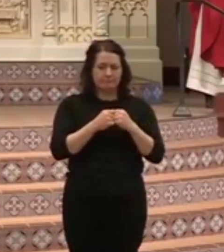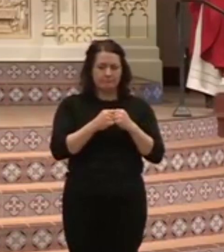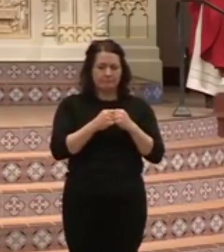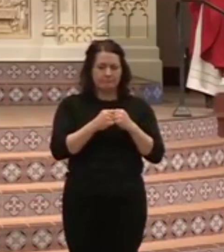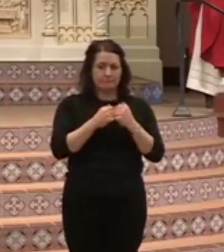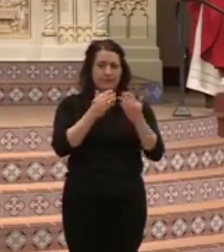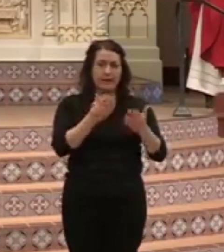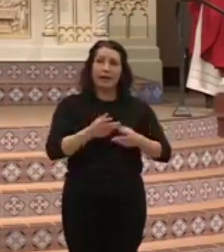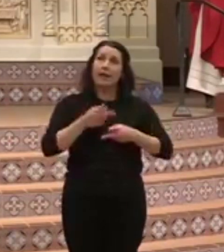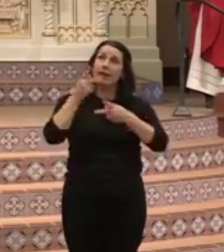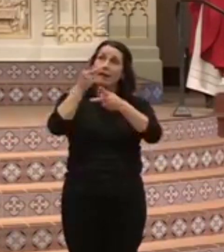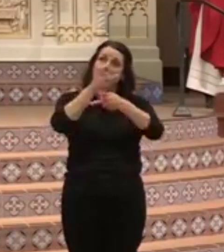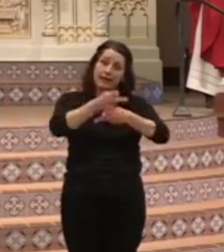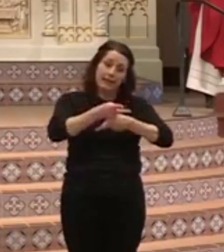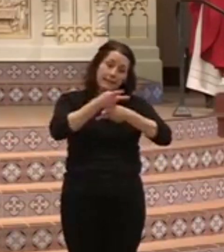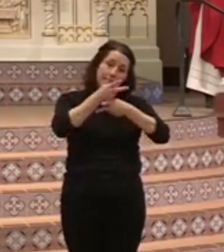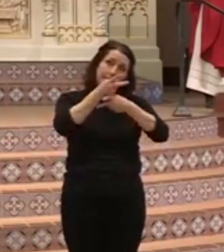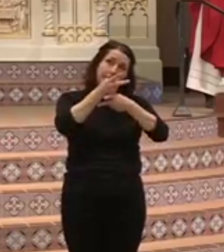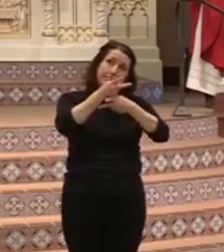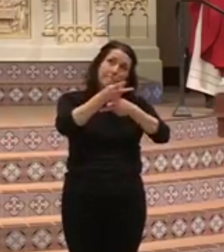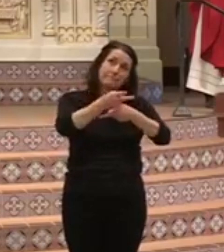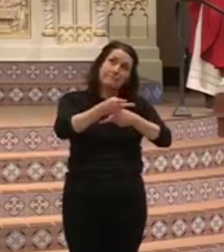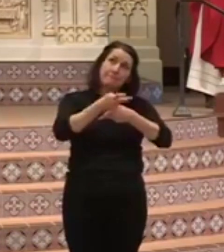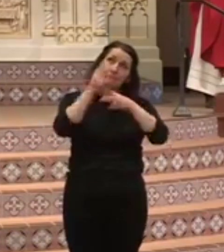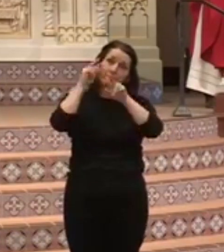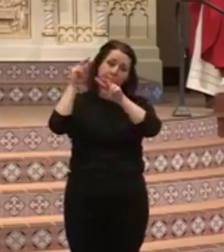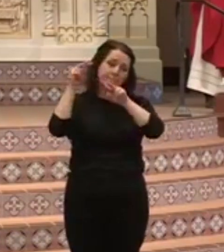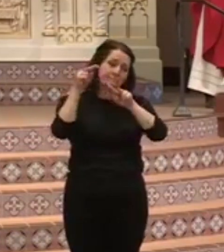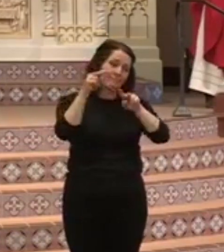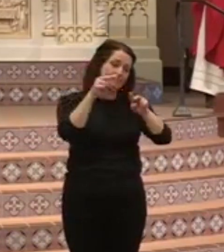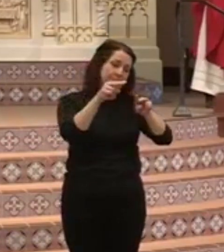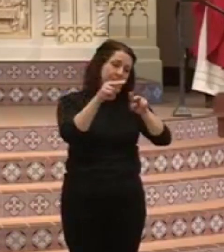and keep them in his one